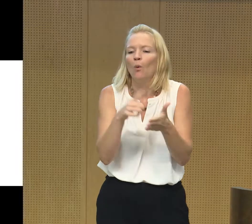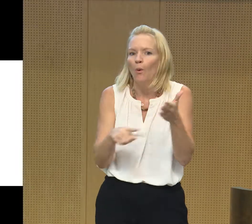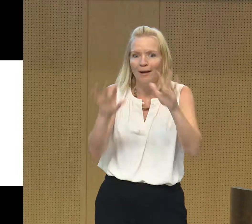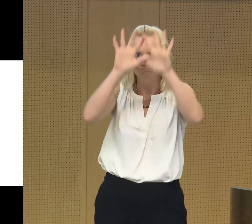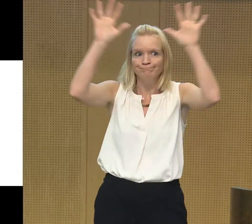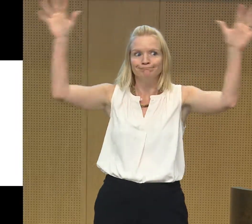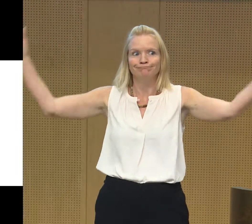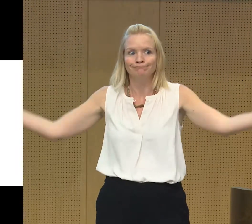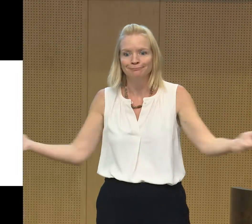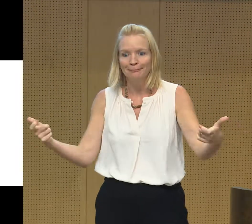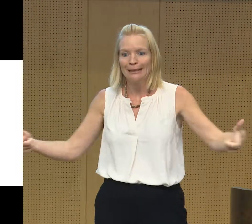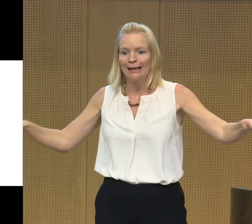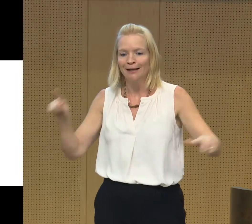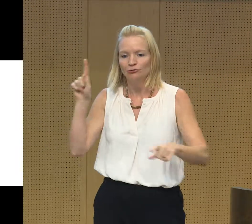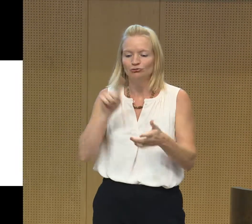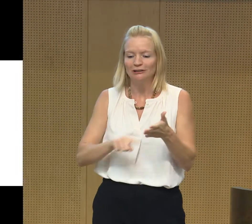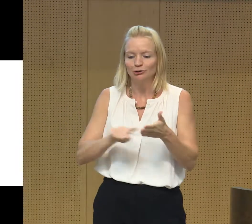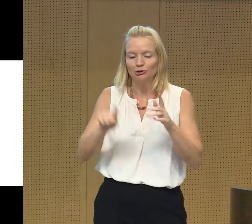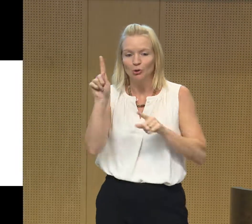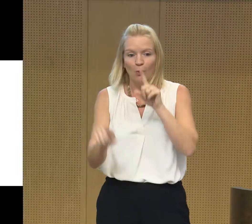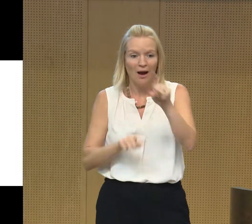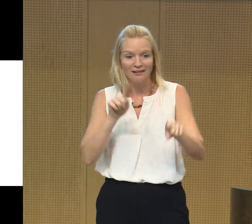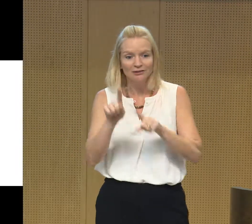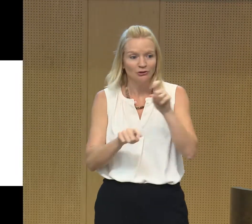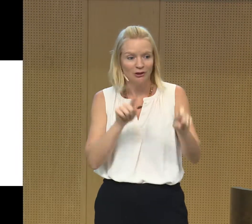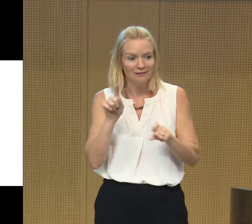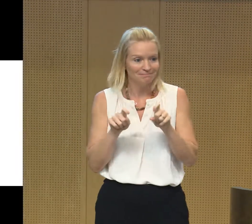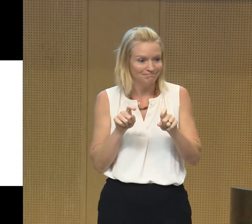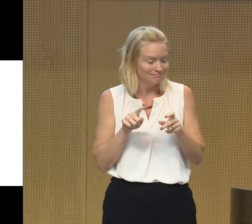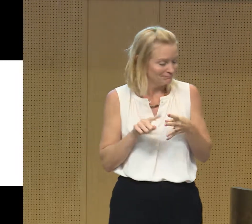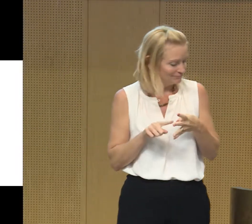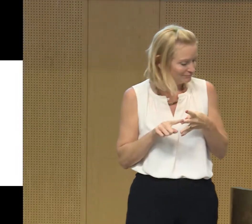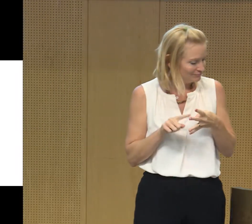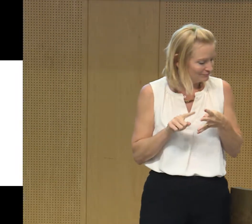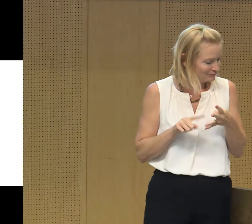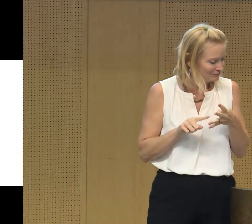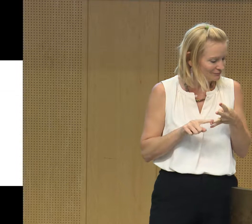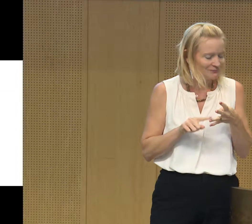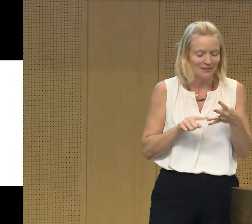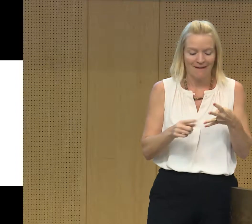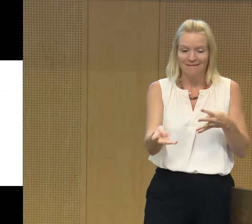talk about eye tracking measurement and research questions.